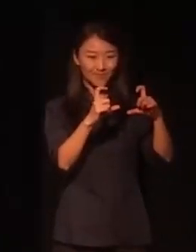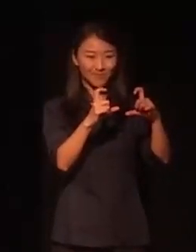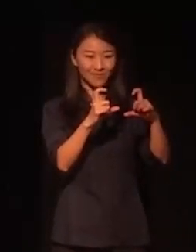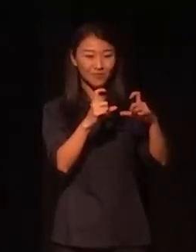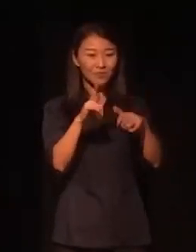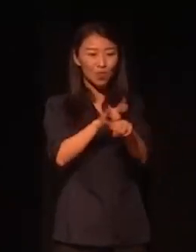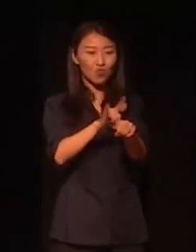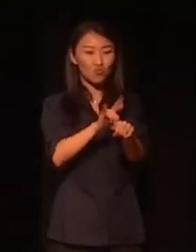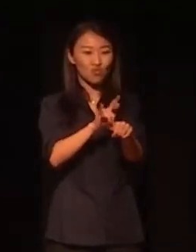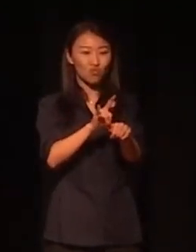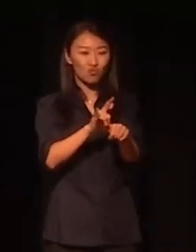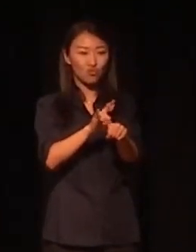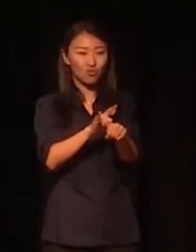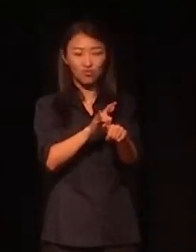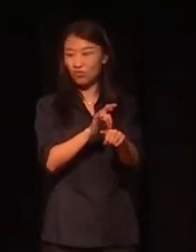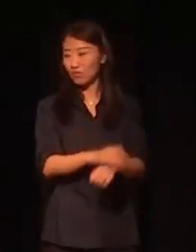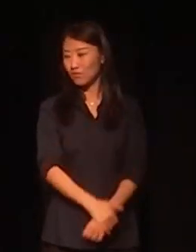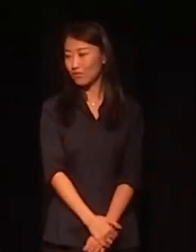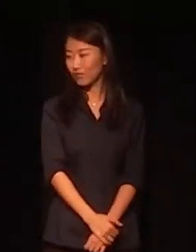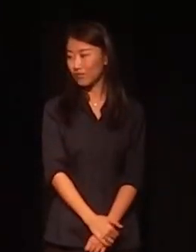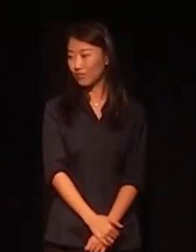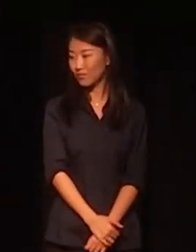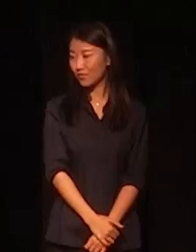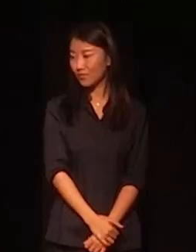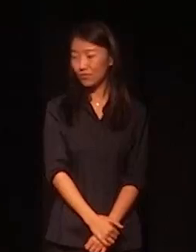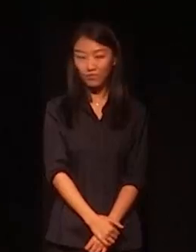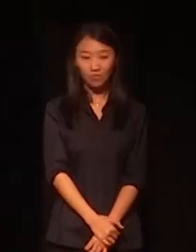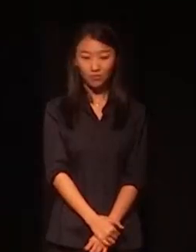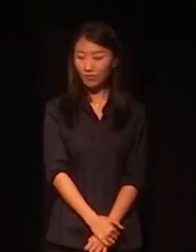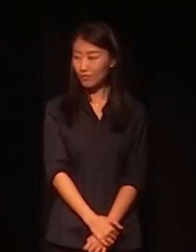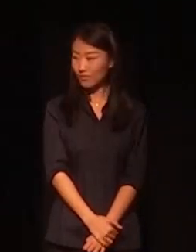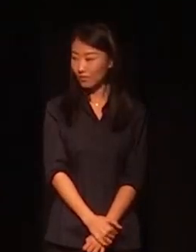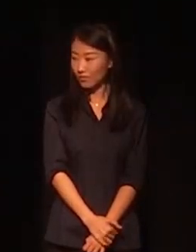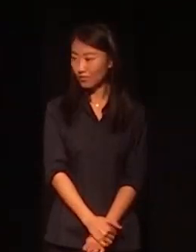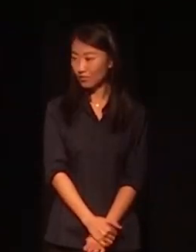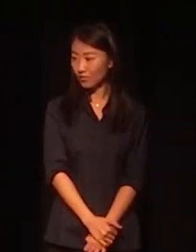production, without much. And